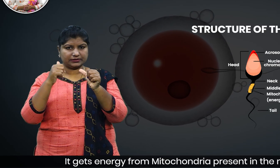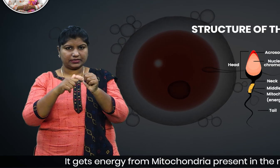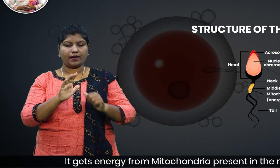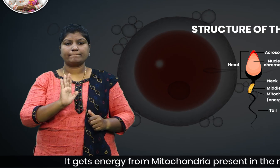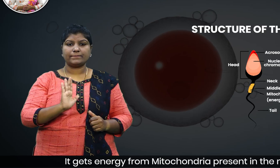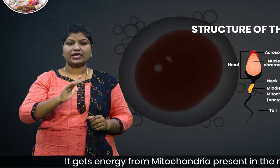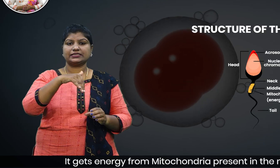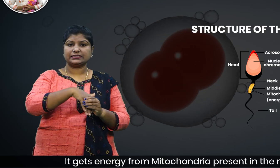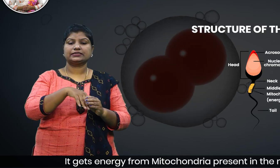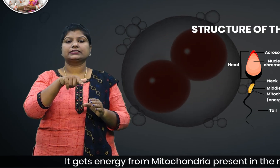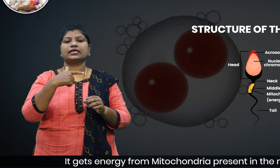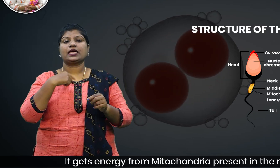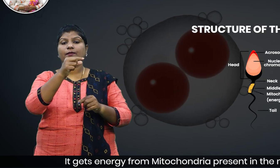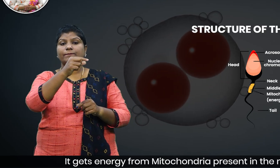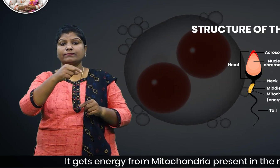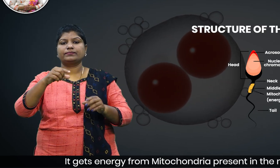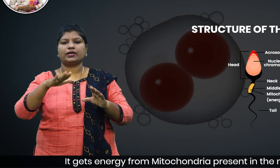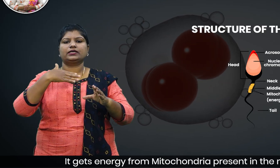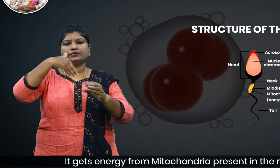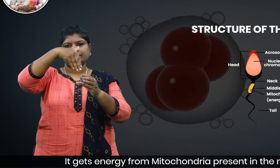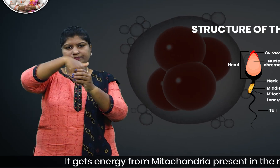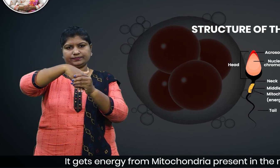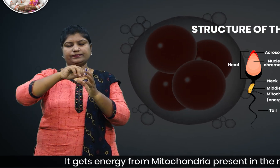present in the middle piece.